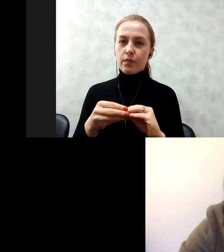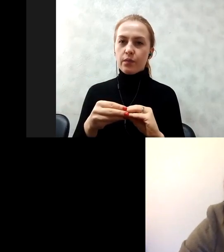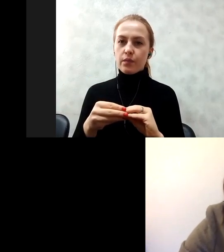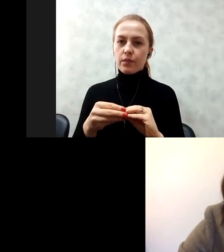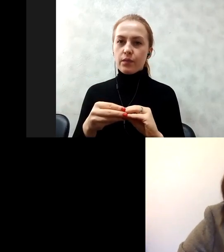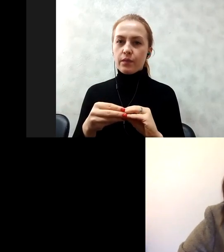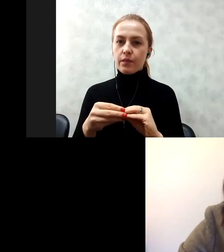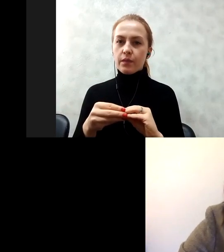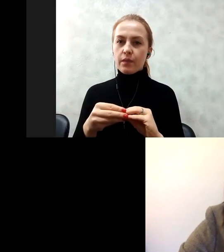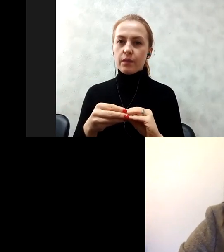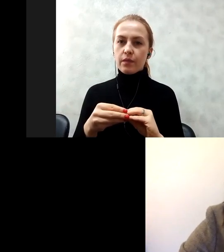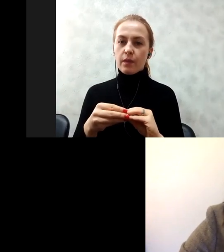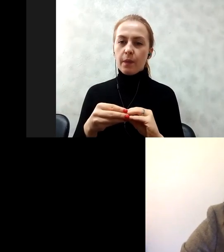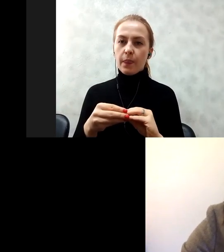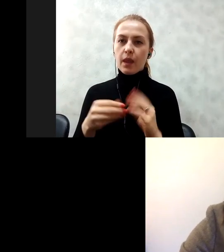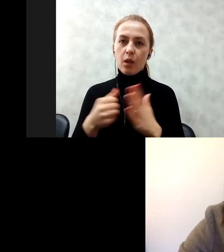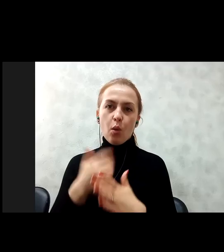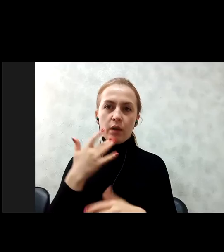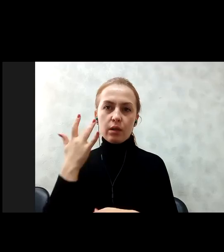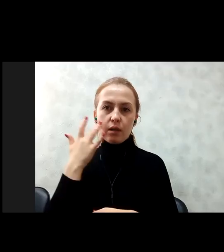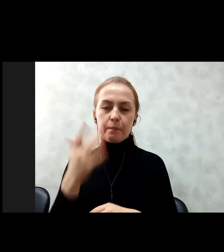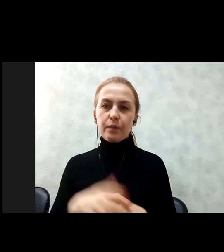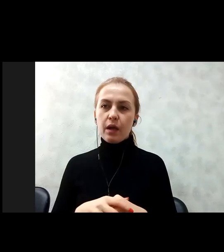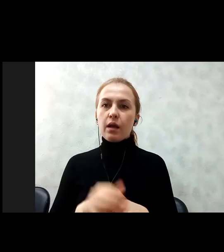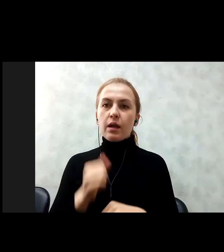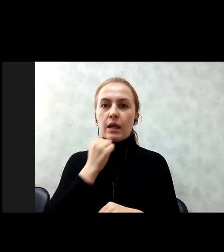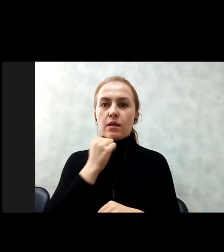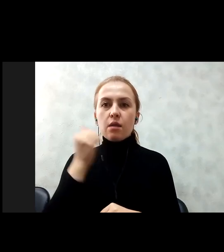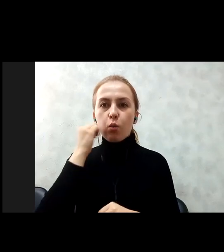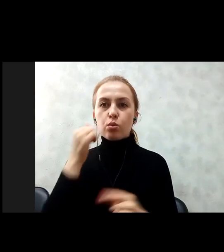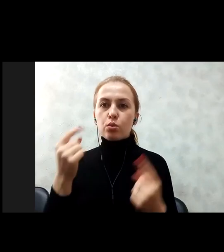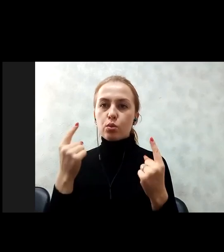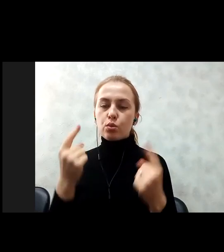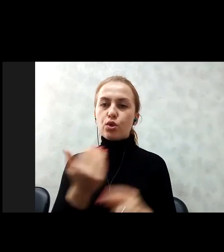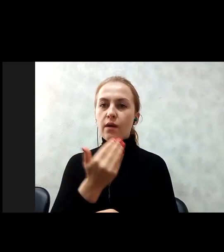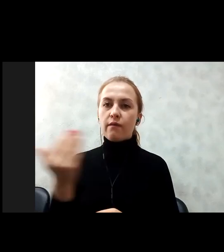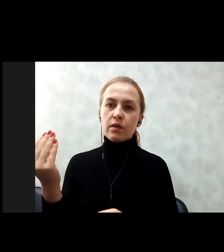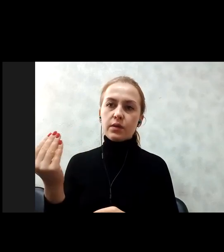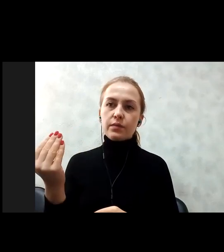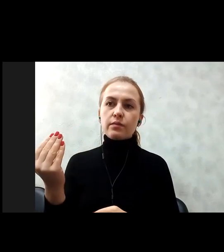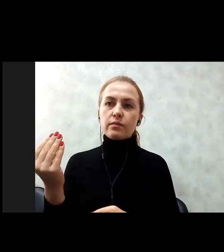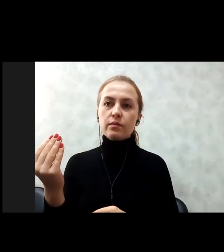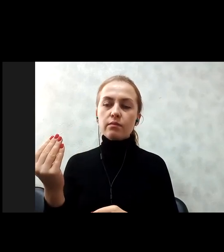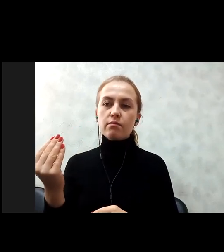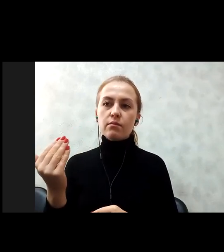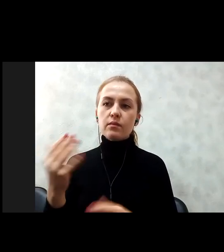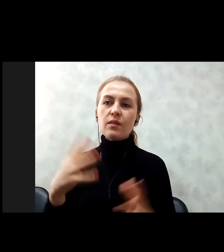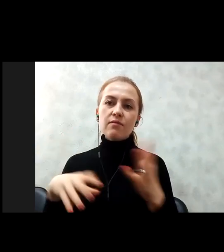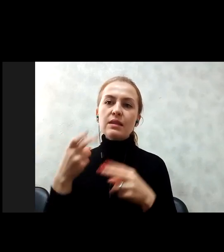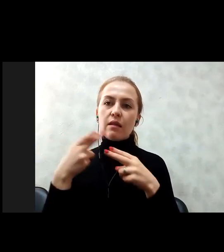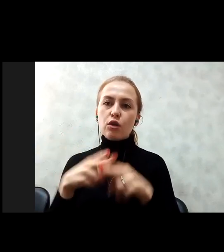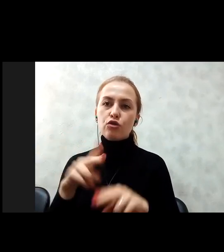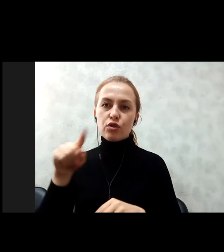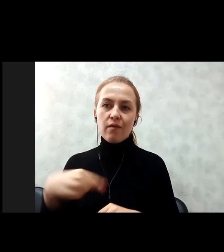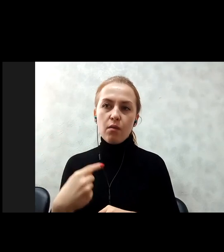Thank you. You've covered all of the technical needs that would be in place for us. We would have to receive, of course, the